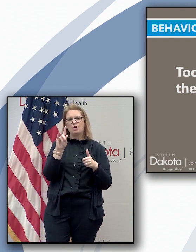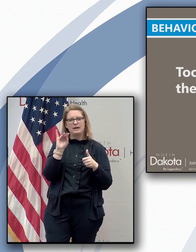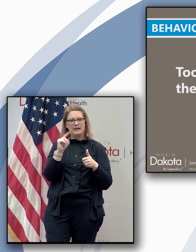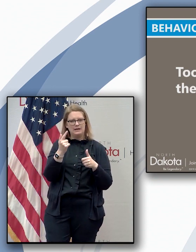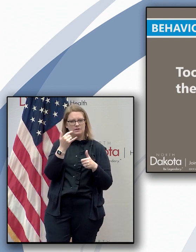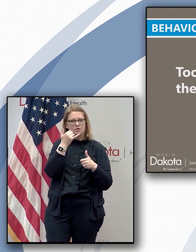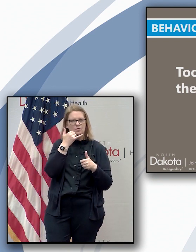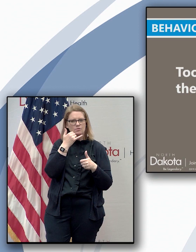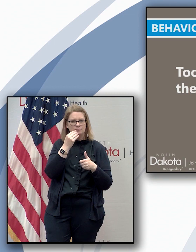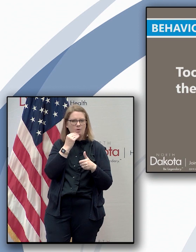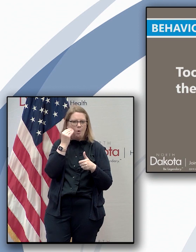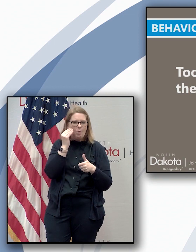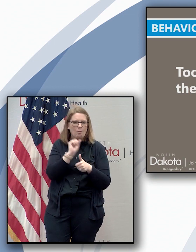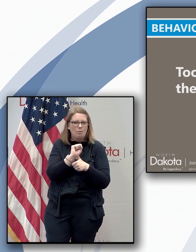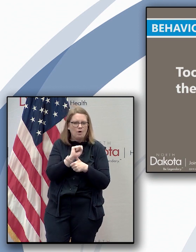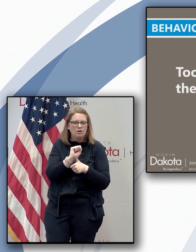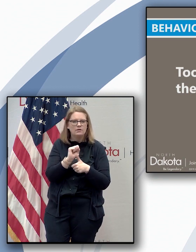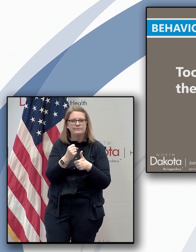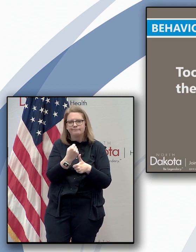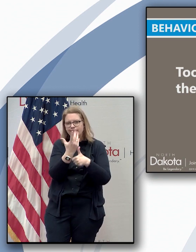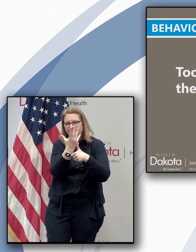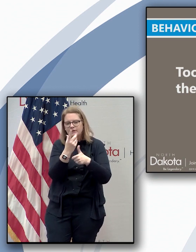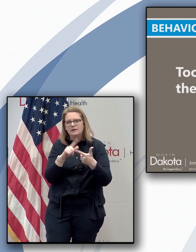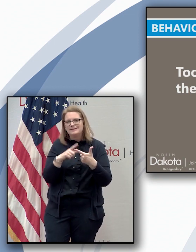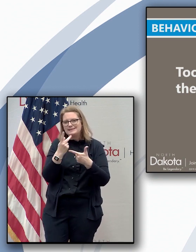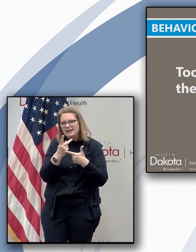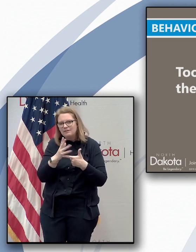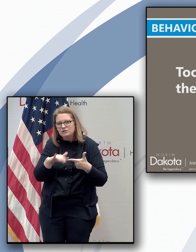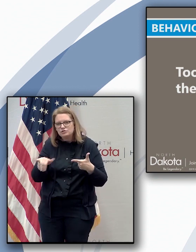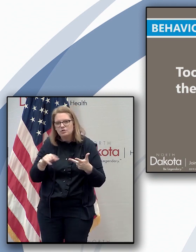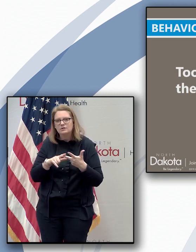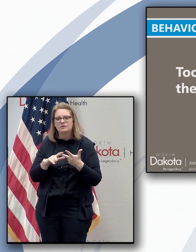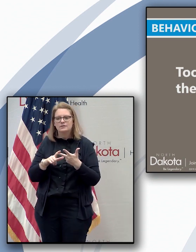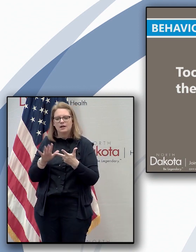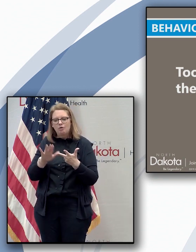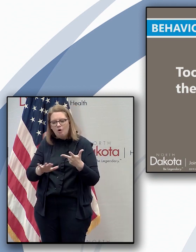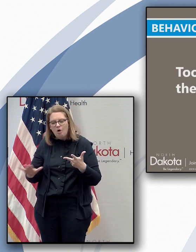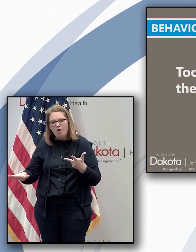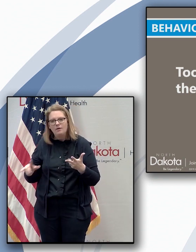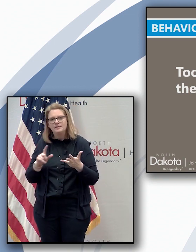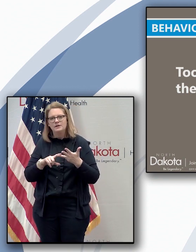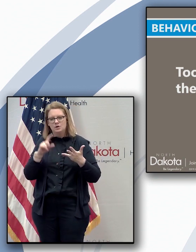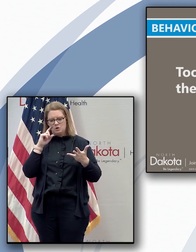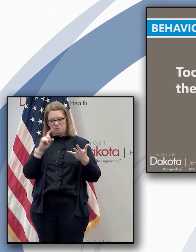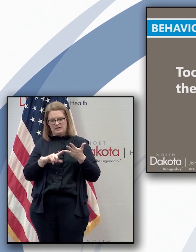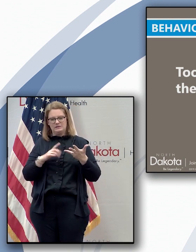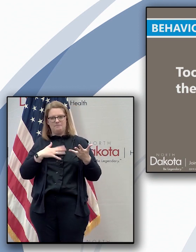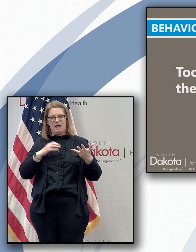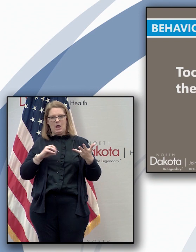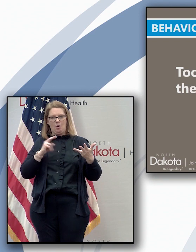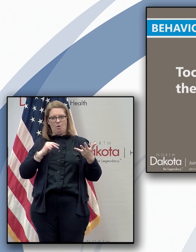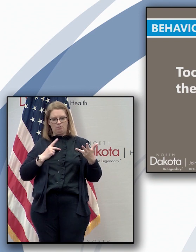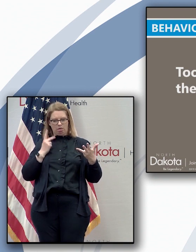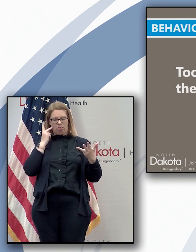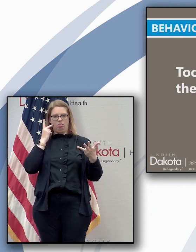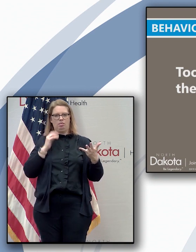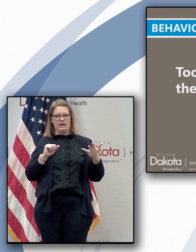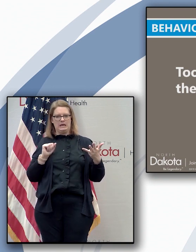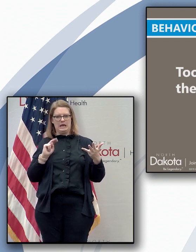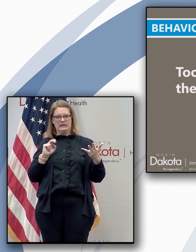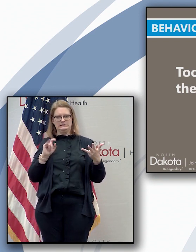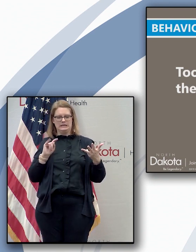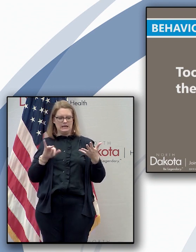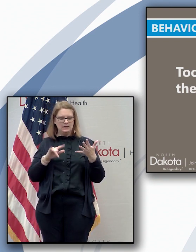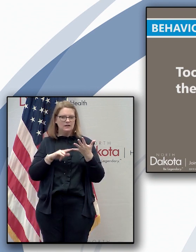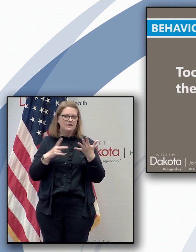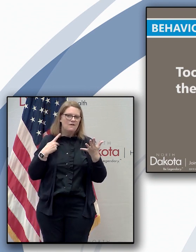while also taking care of your children, creating calm, recognizing your own signs of anxiety, ideas for keeping physically